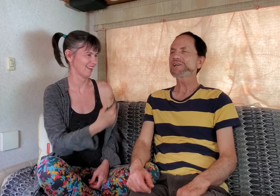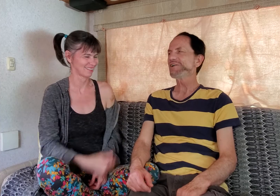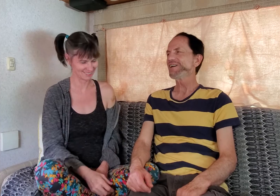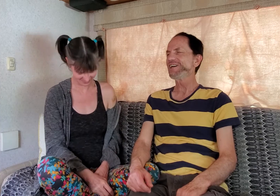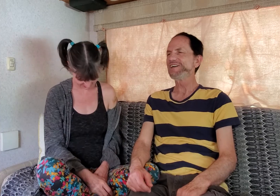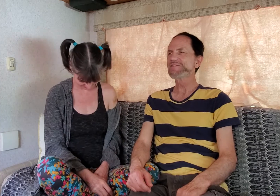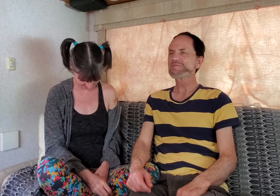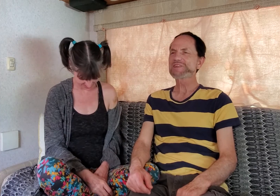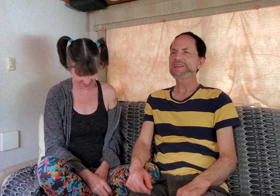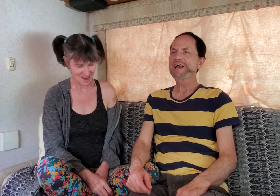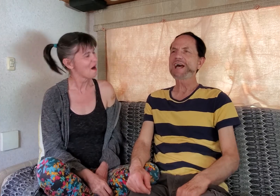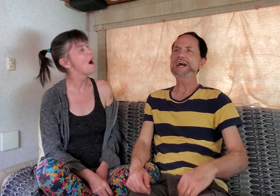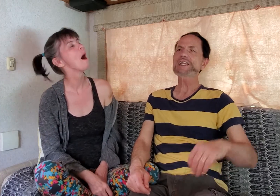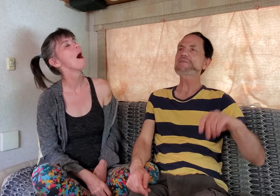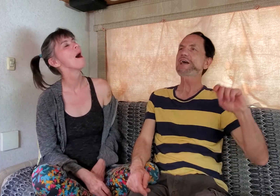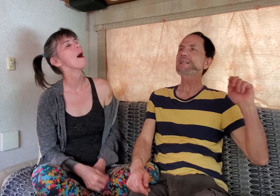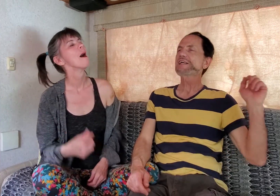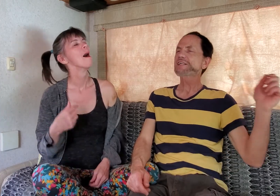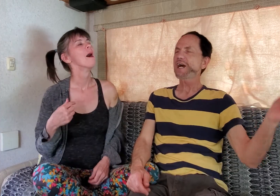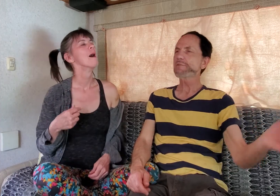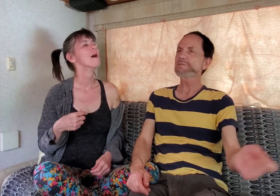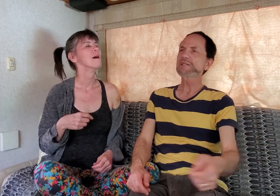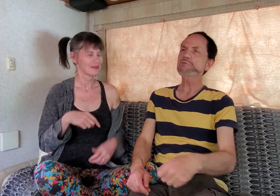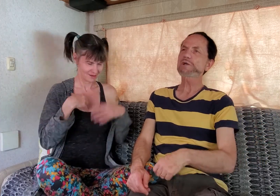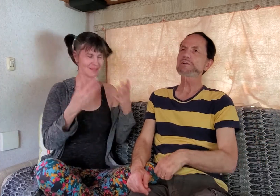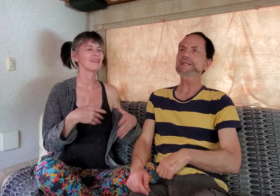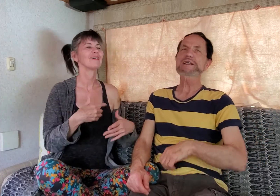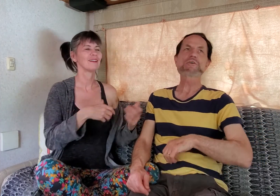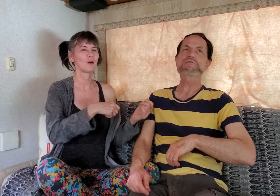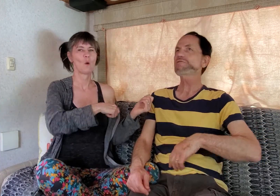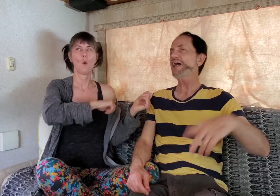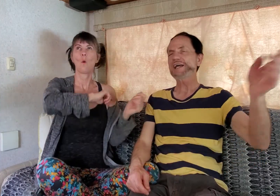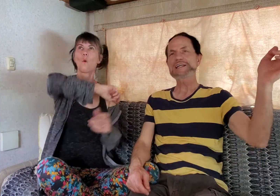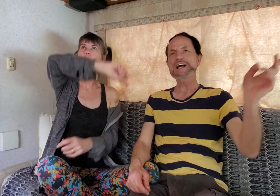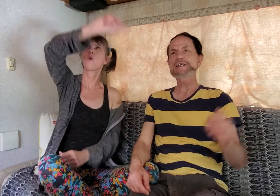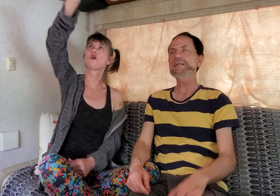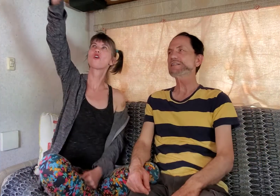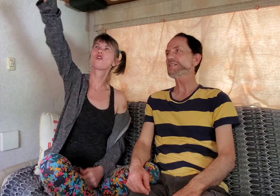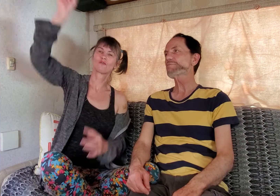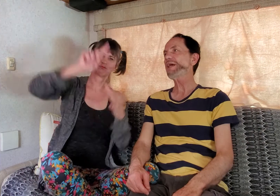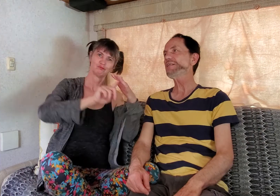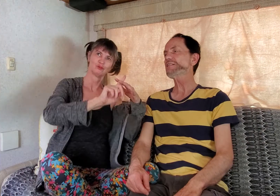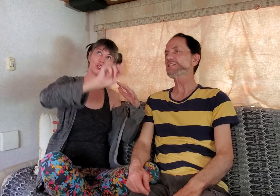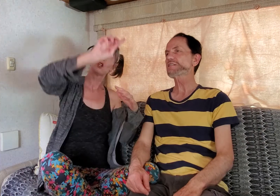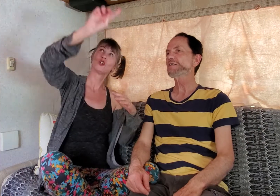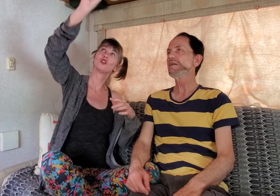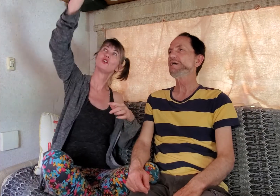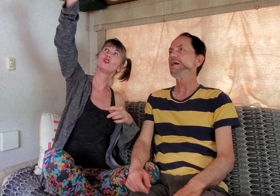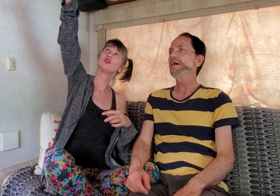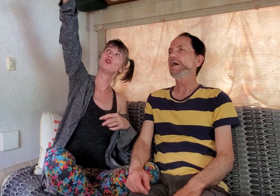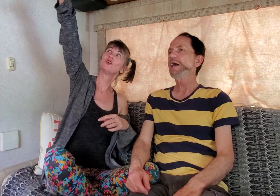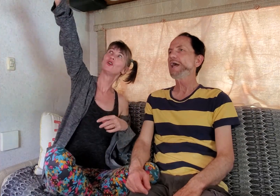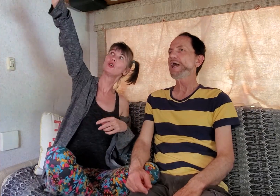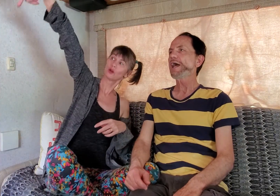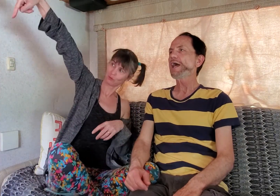So, and I gave that comet a big twirl and let it go flying out into space. A